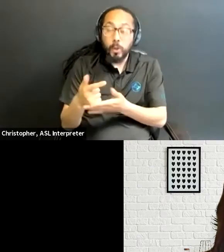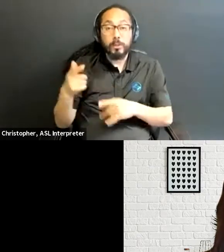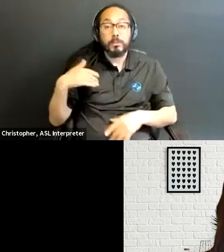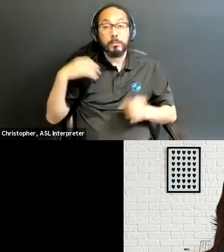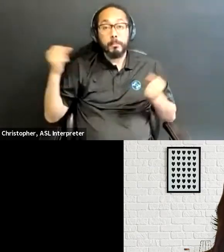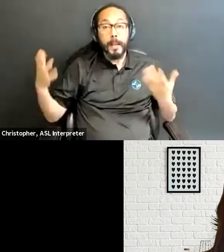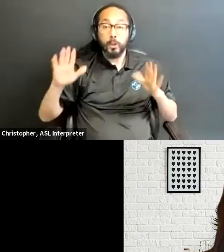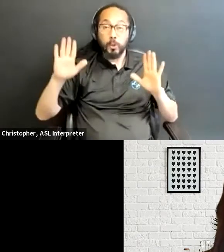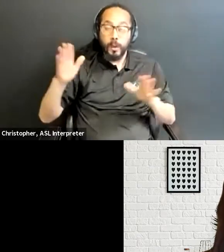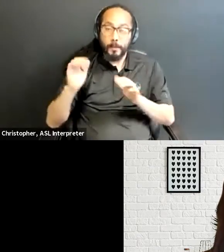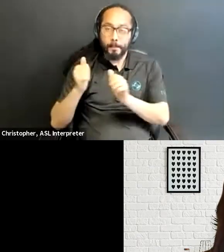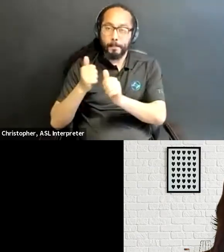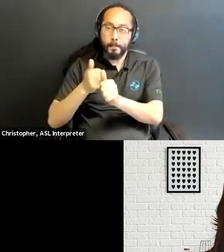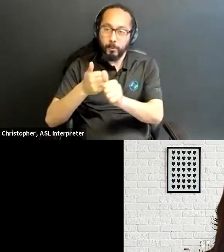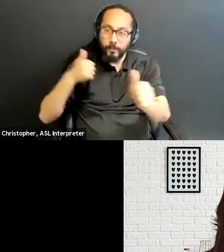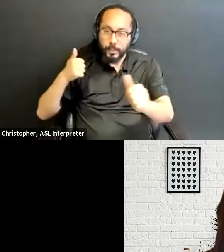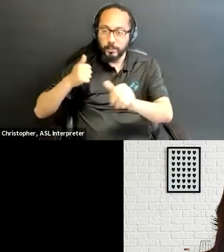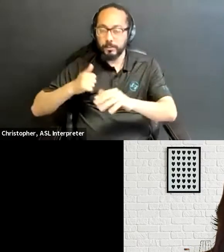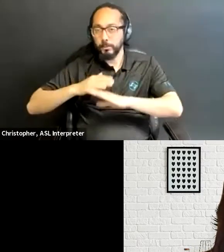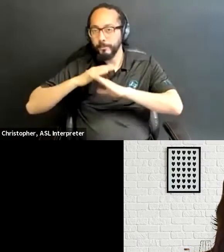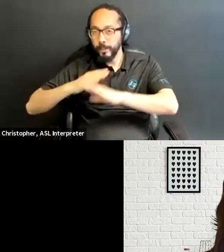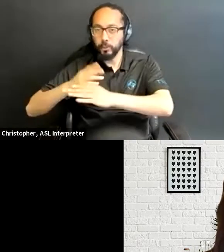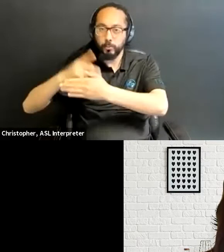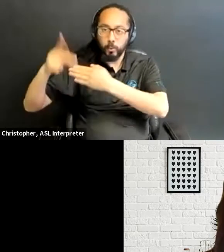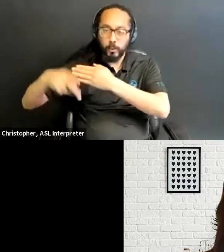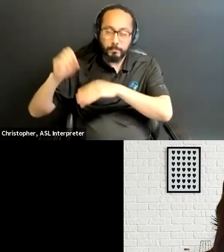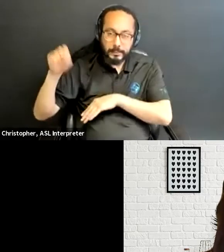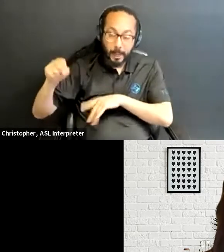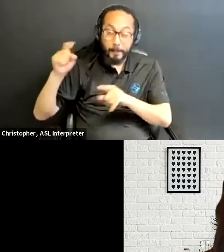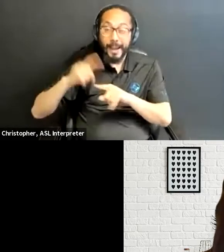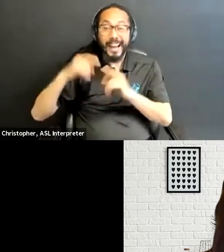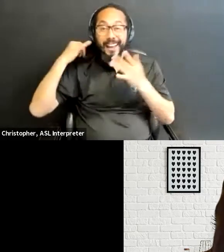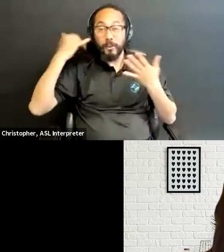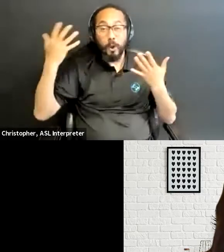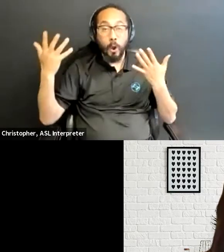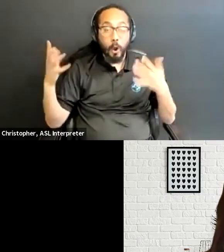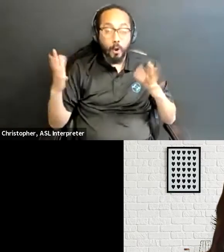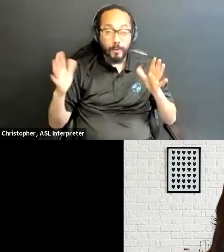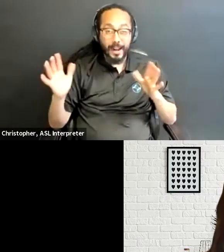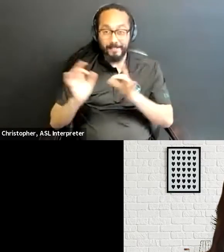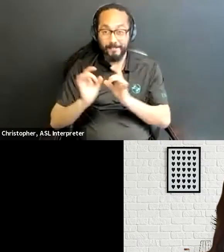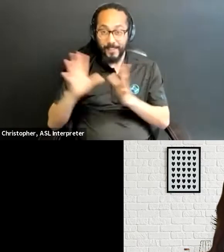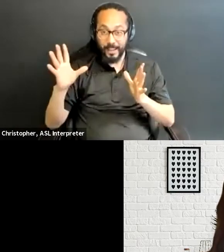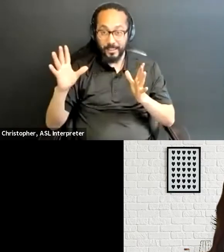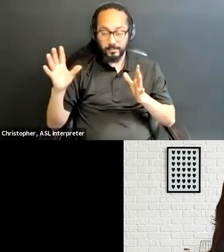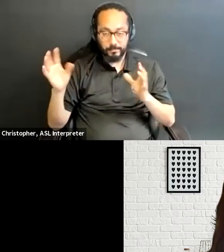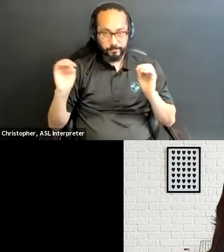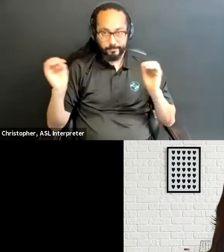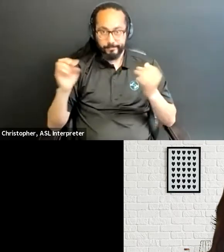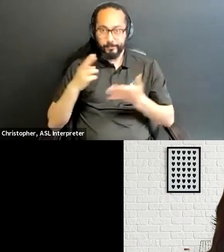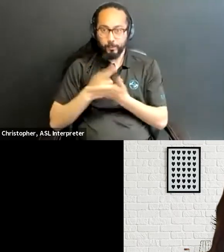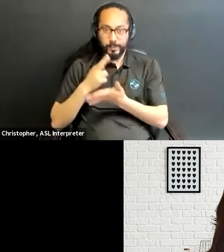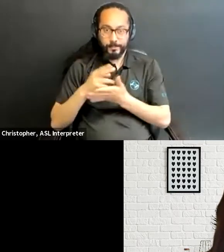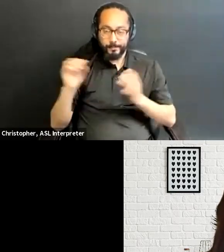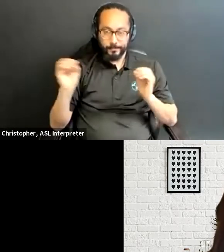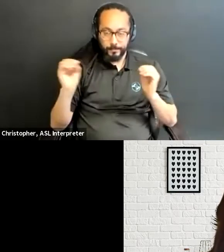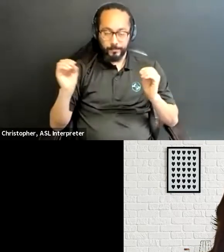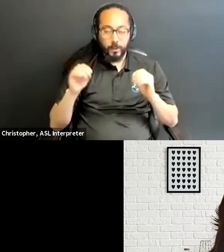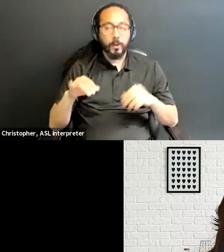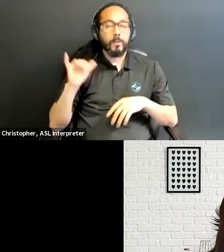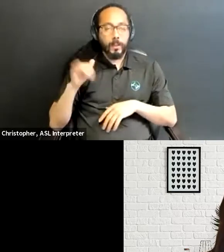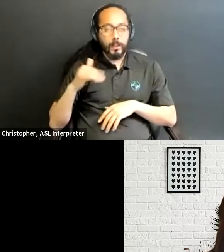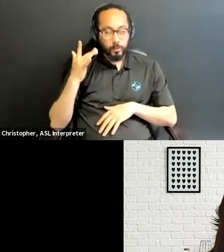programs. But once somebody's already engaged in violence with a partner, there really wasn't anything there. And that's what really prompted us to apply